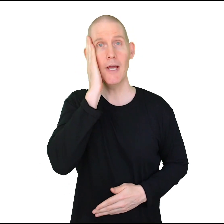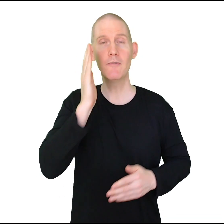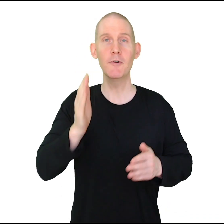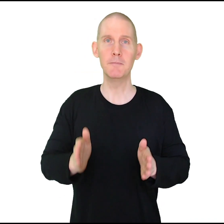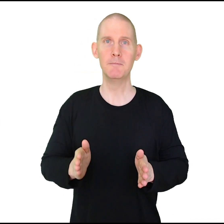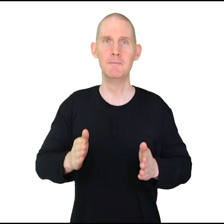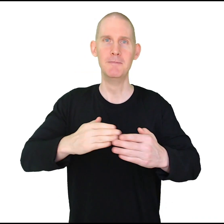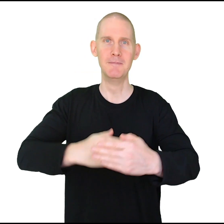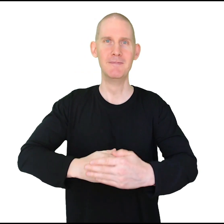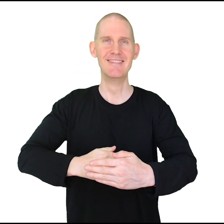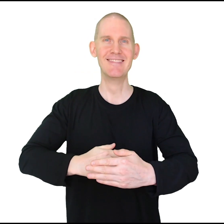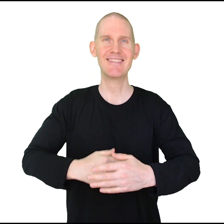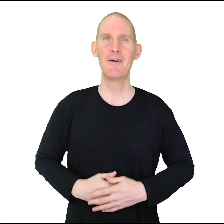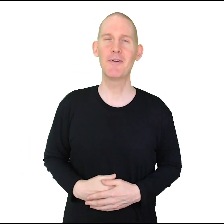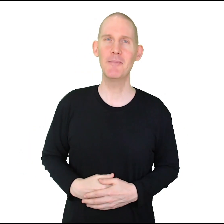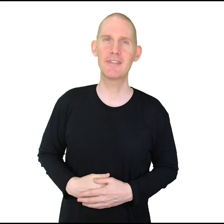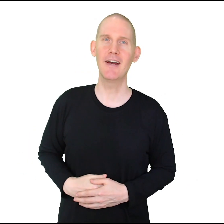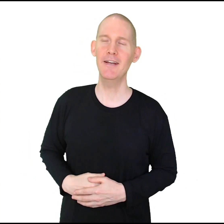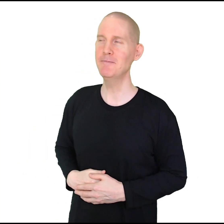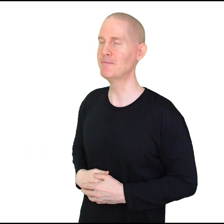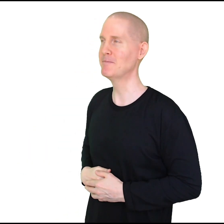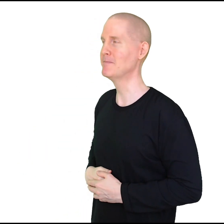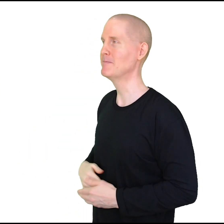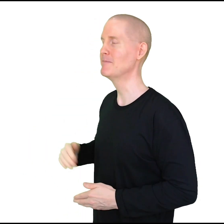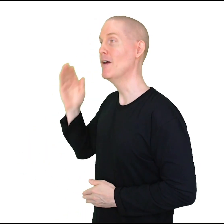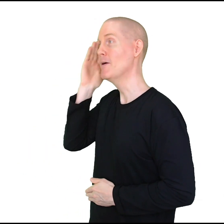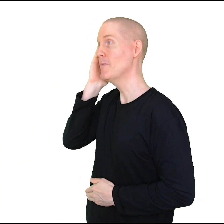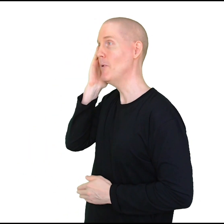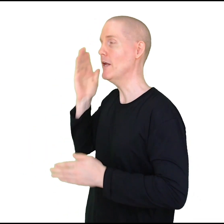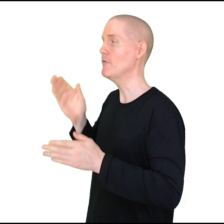Bedroom. From the side, bedroom.